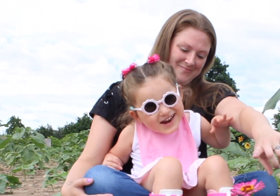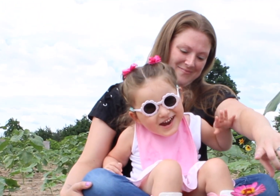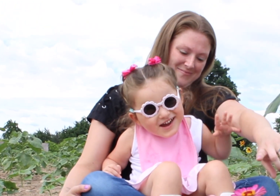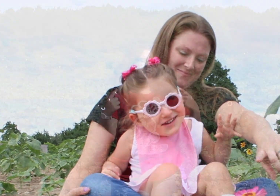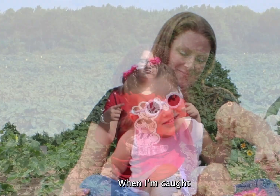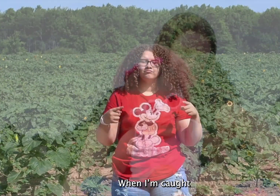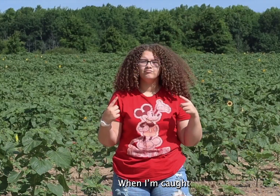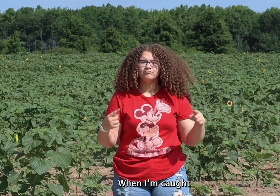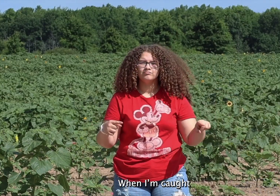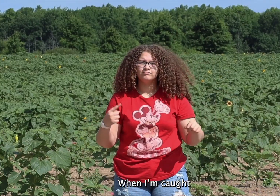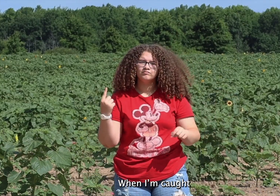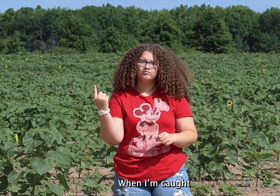When I'm caught